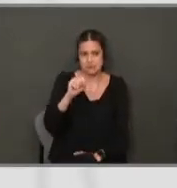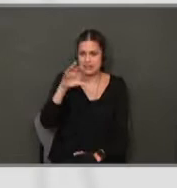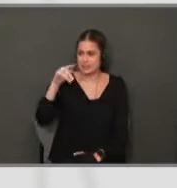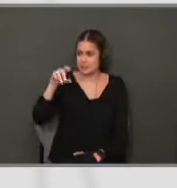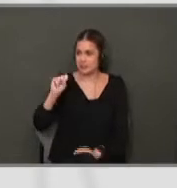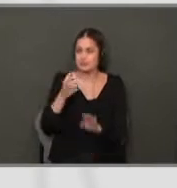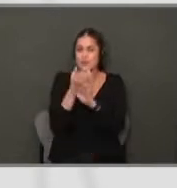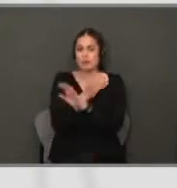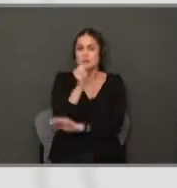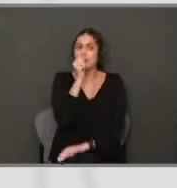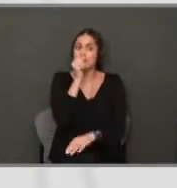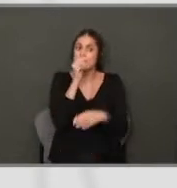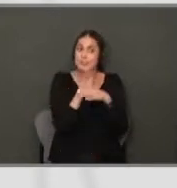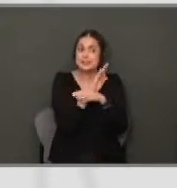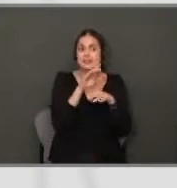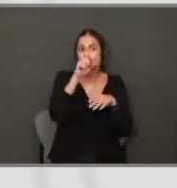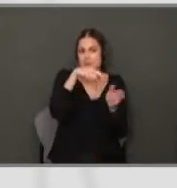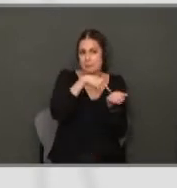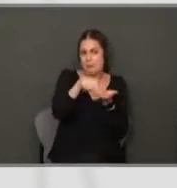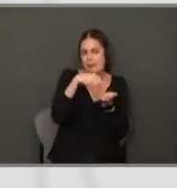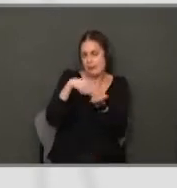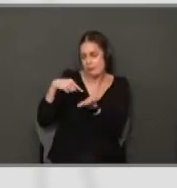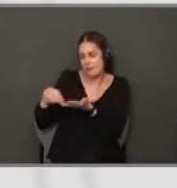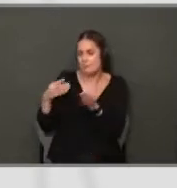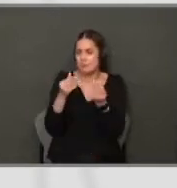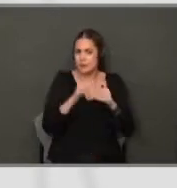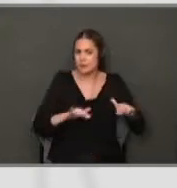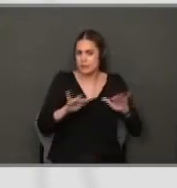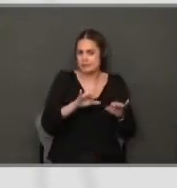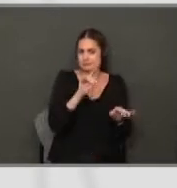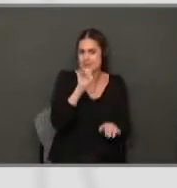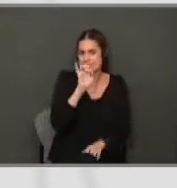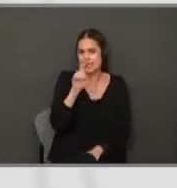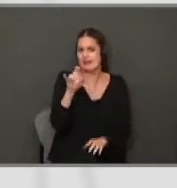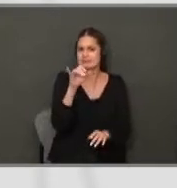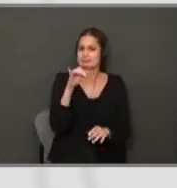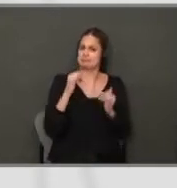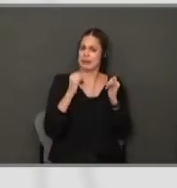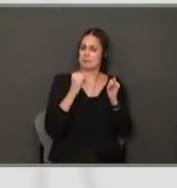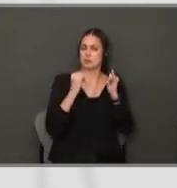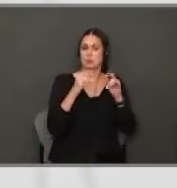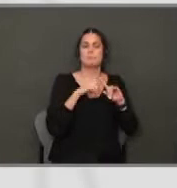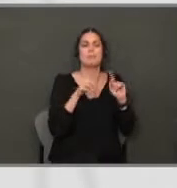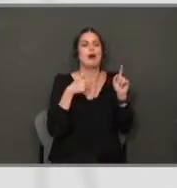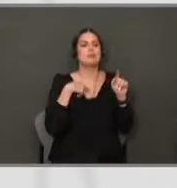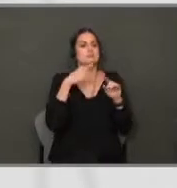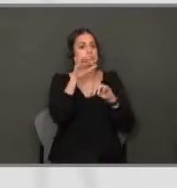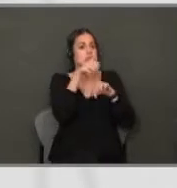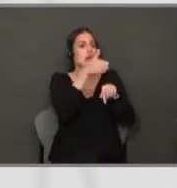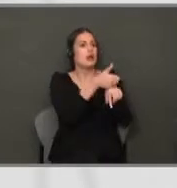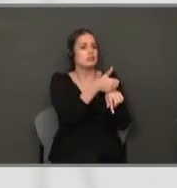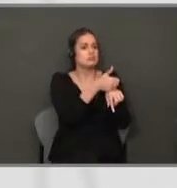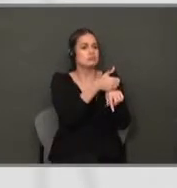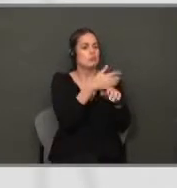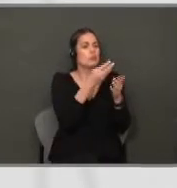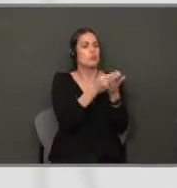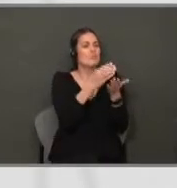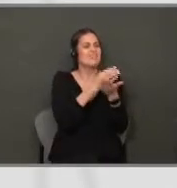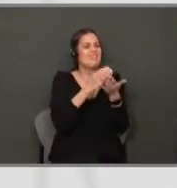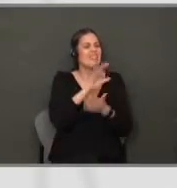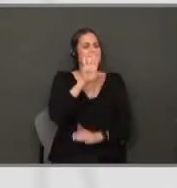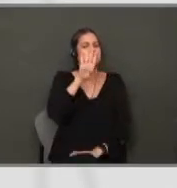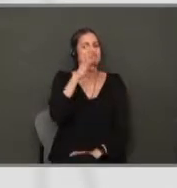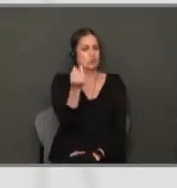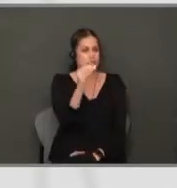private company, they would be paying us property taxes like you and me. But instead, when it was set up, we collect 14% of their